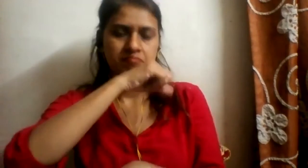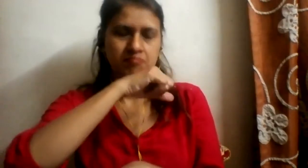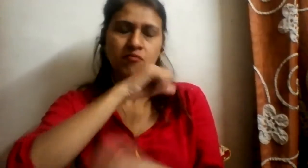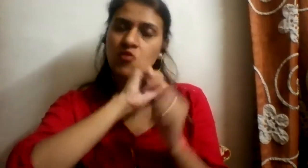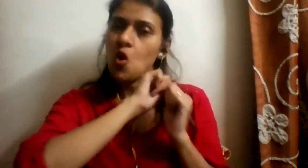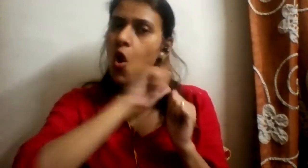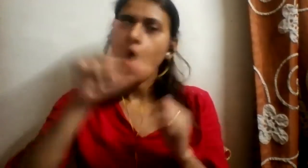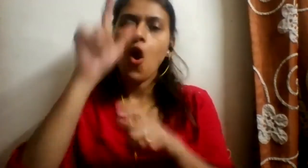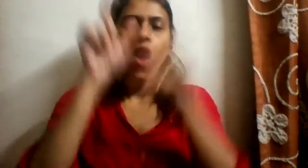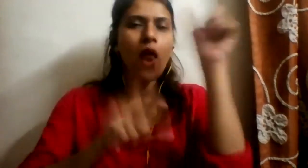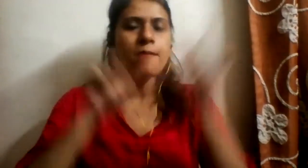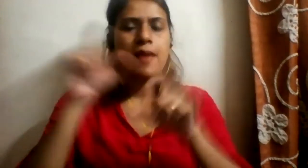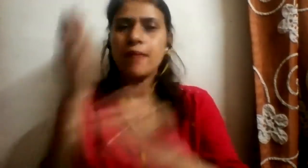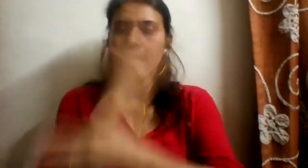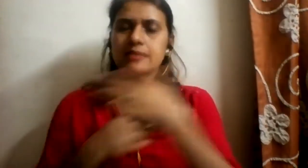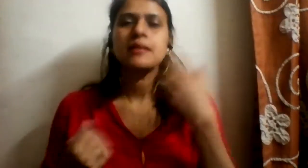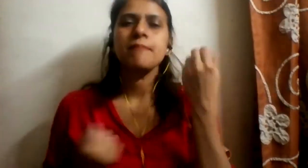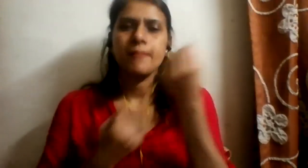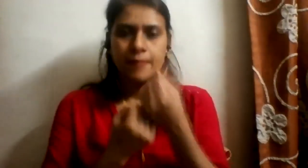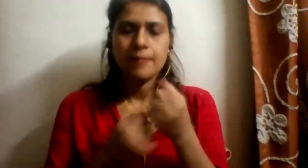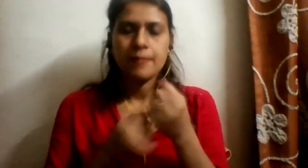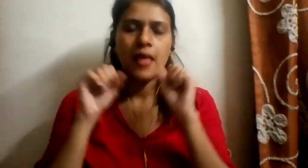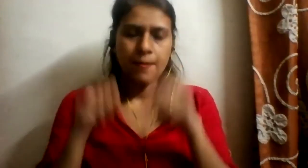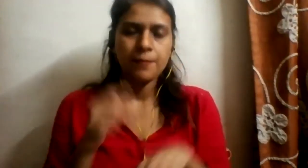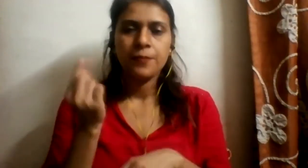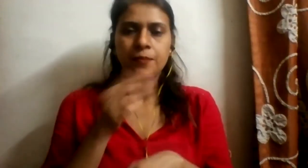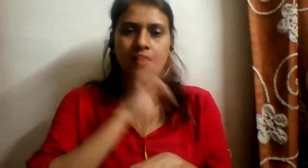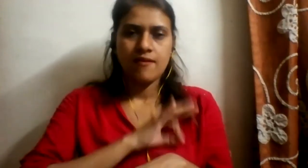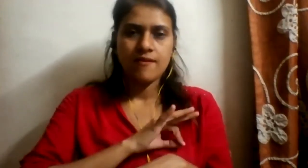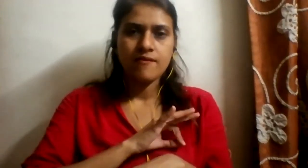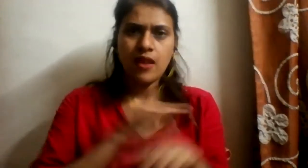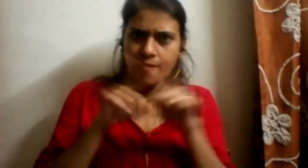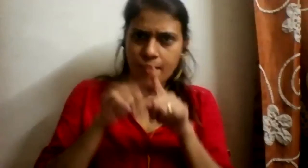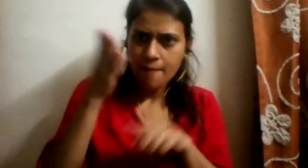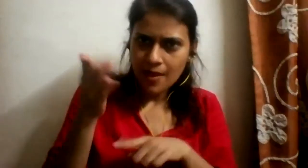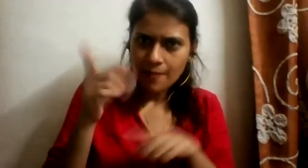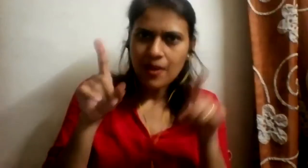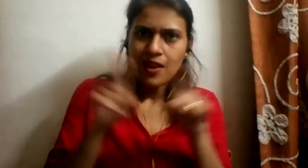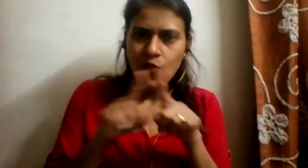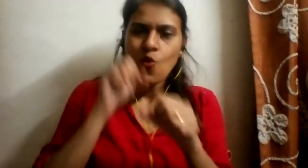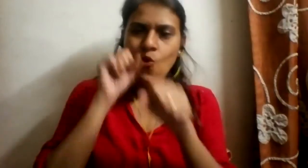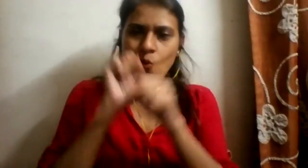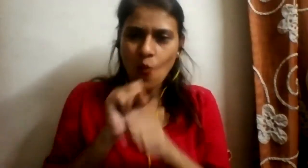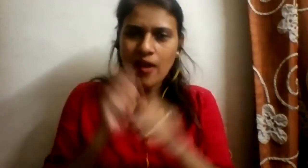disability. And yeah, also people like you who are actively working for that area and